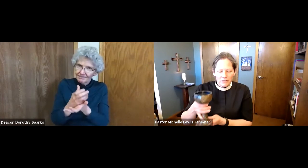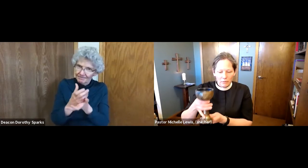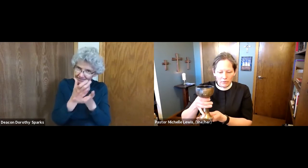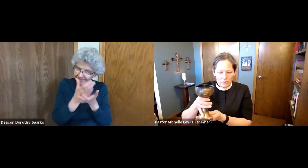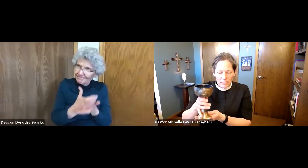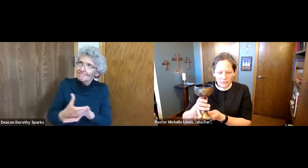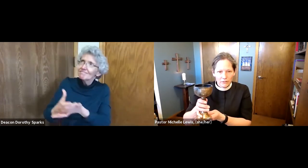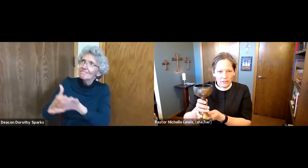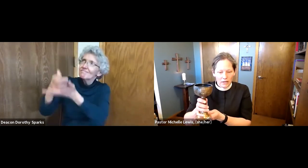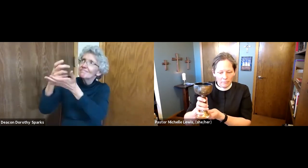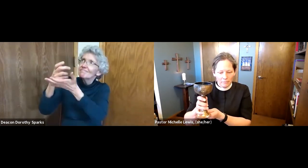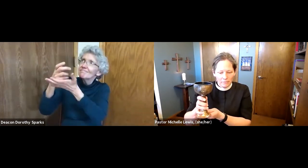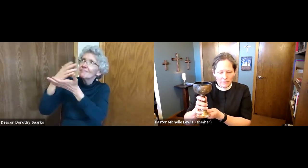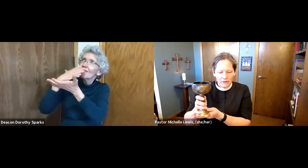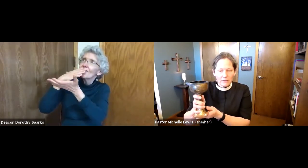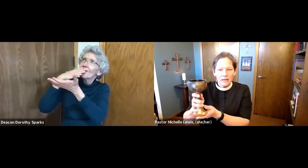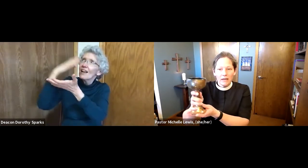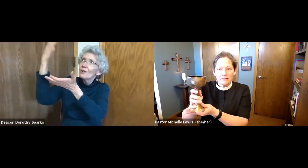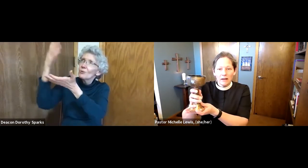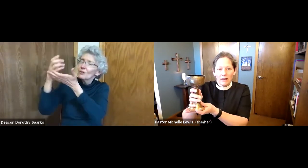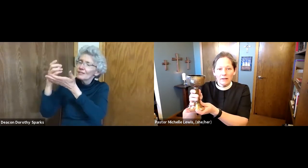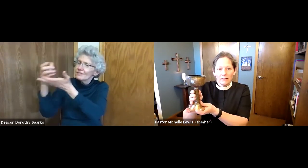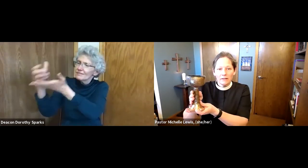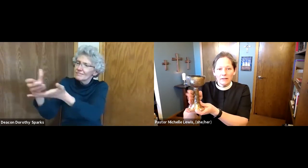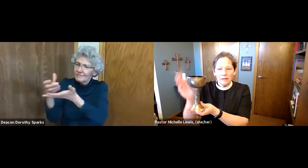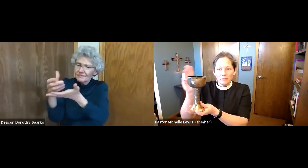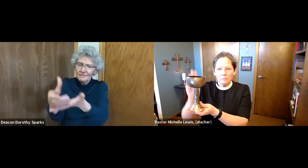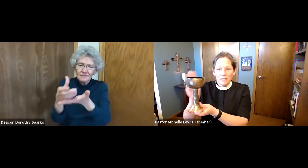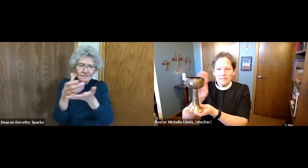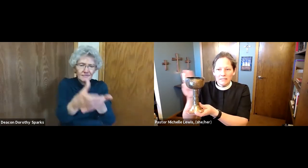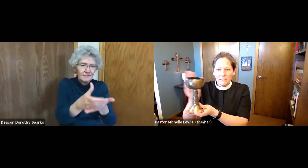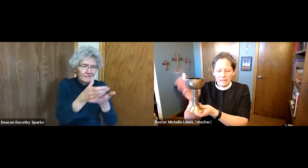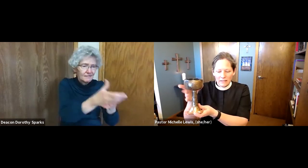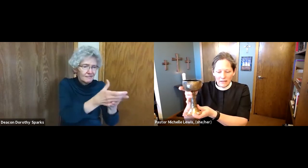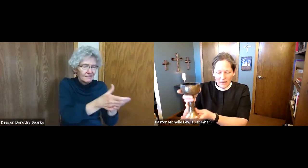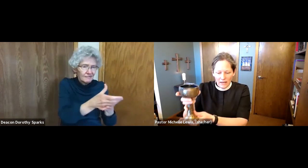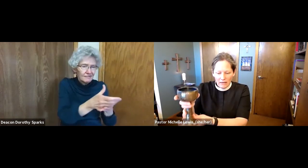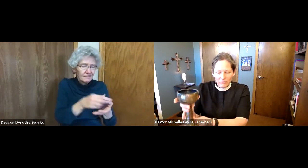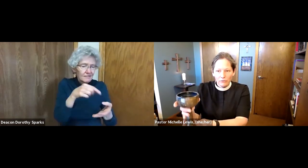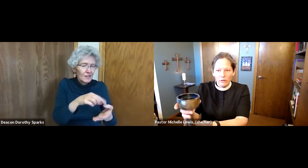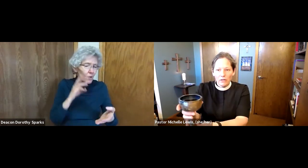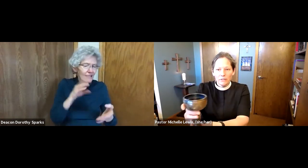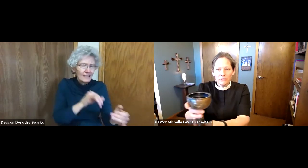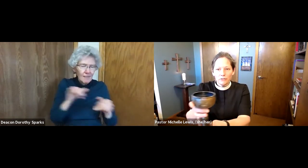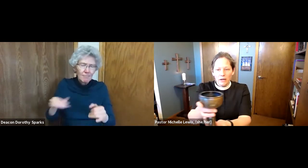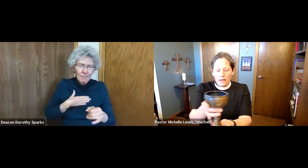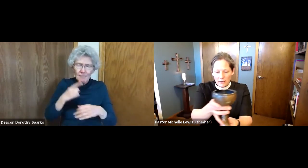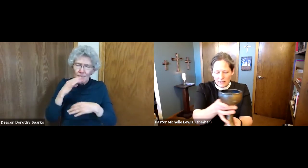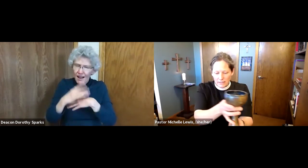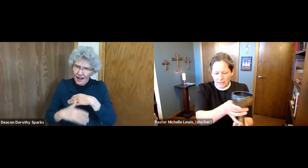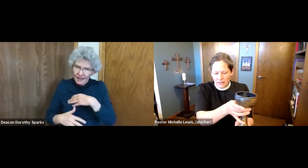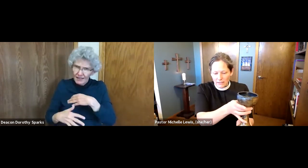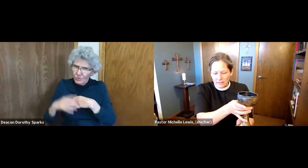Again, after supper, he took the cup, thanked God, blessed it, and gave it for all to